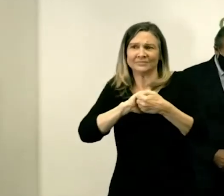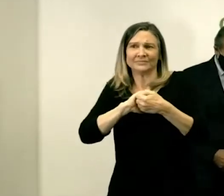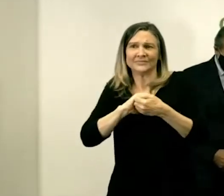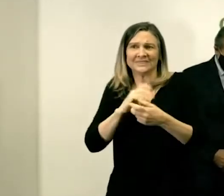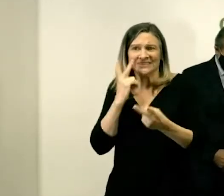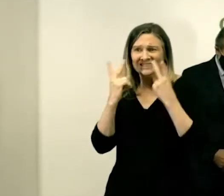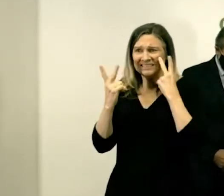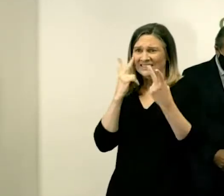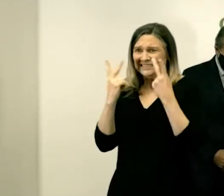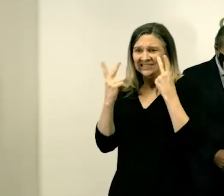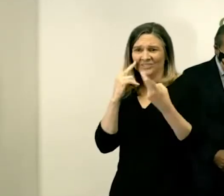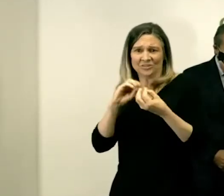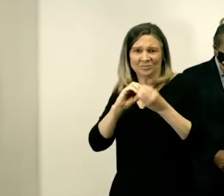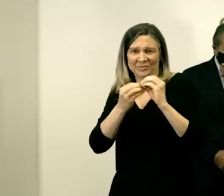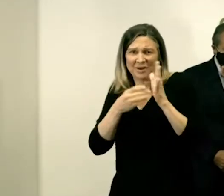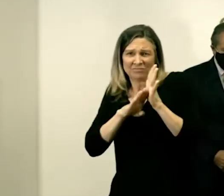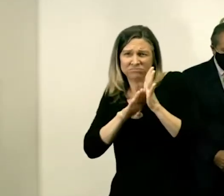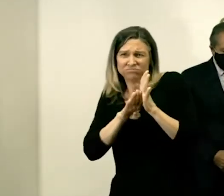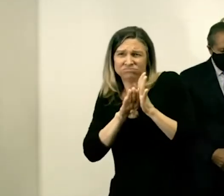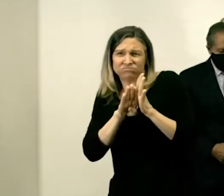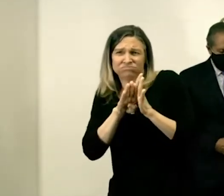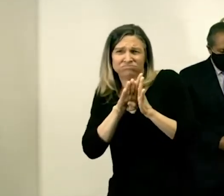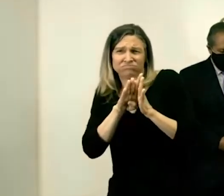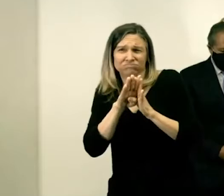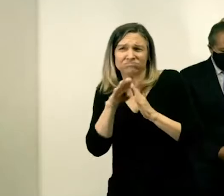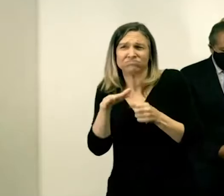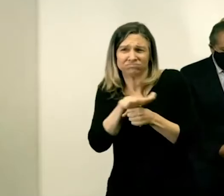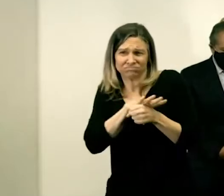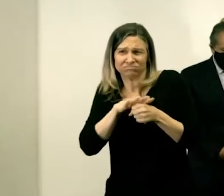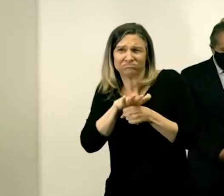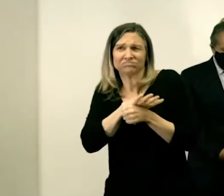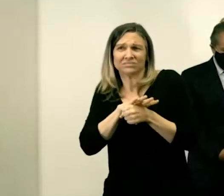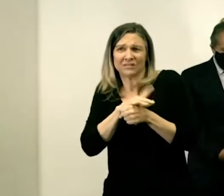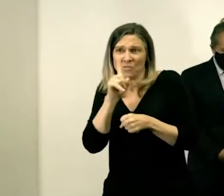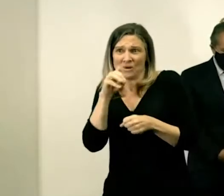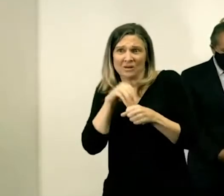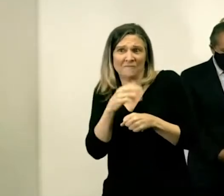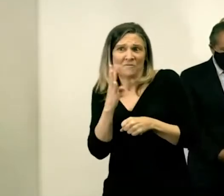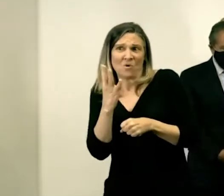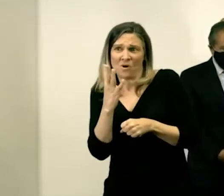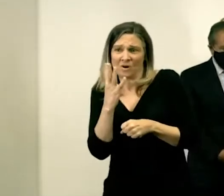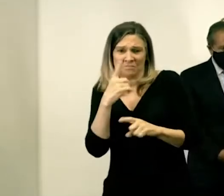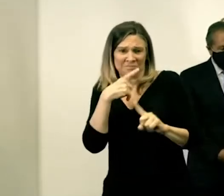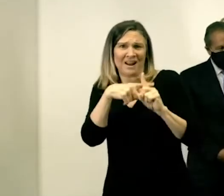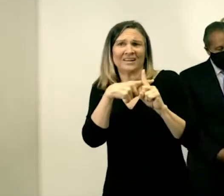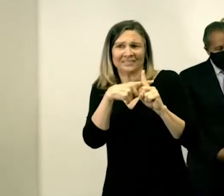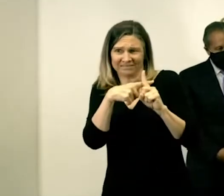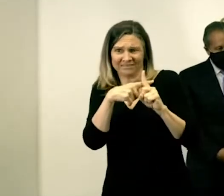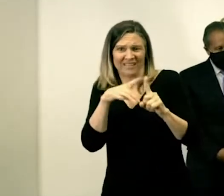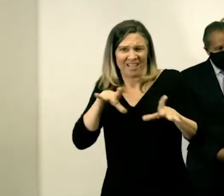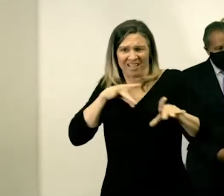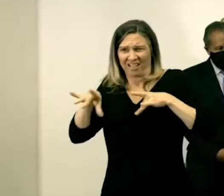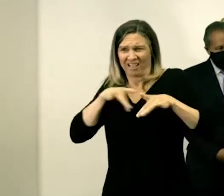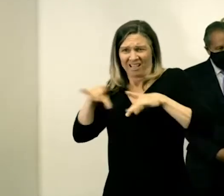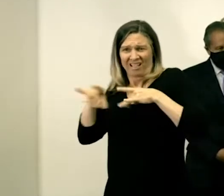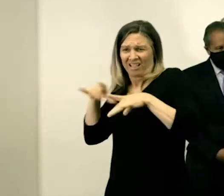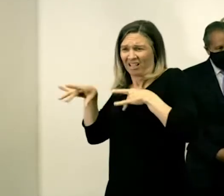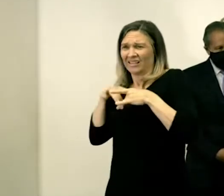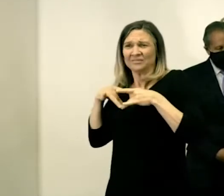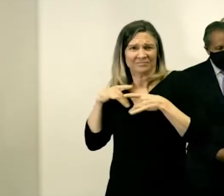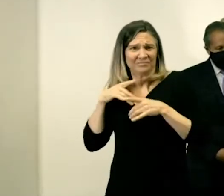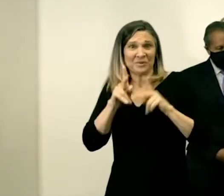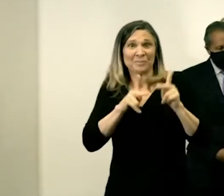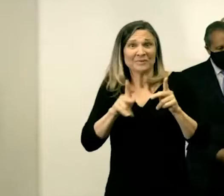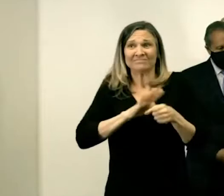raging in some of our zip codes, 1 in 4 people were testing positive. You had people from the school district here.